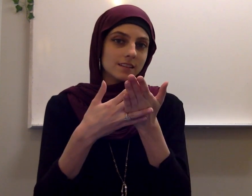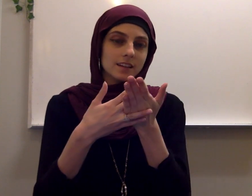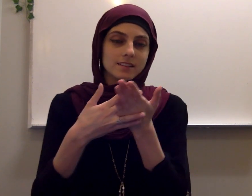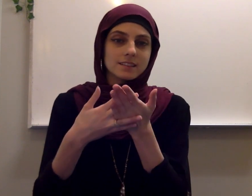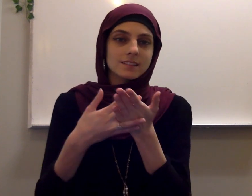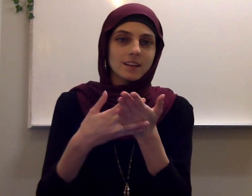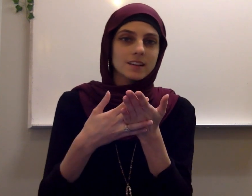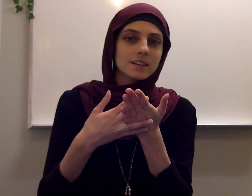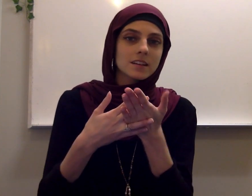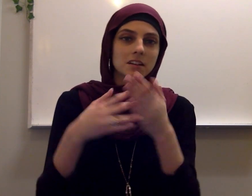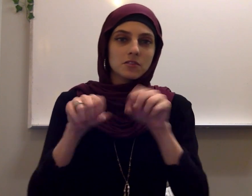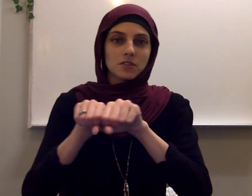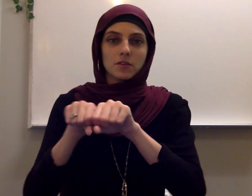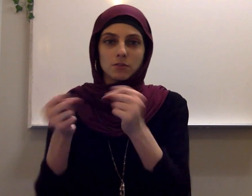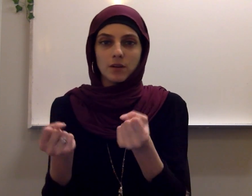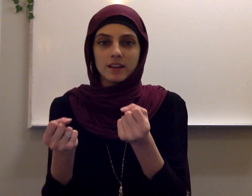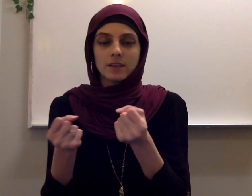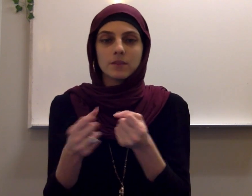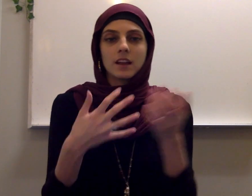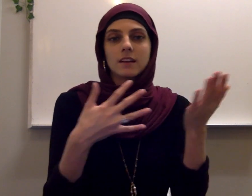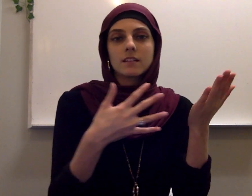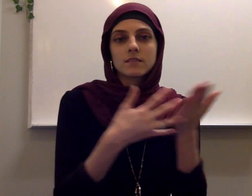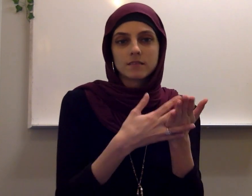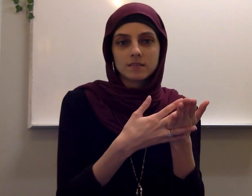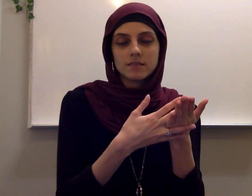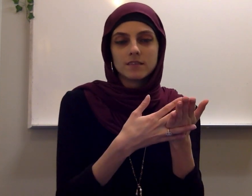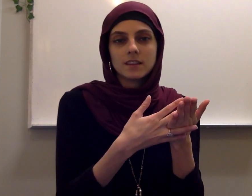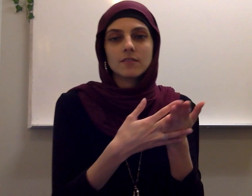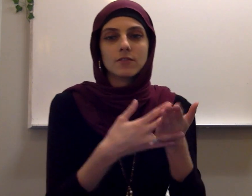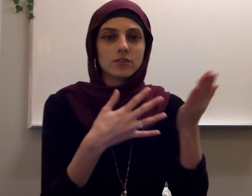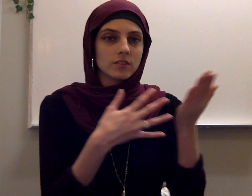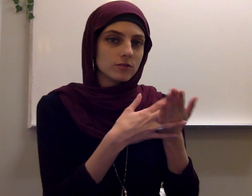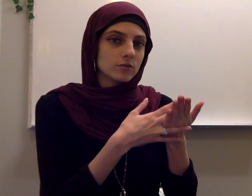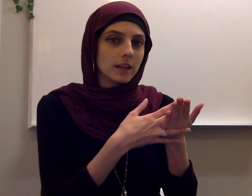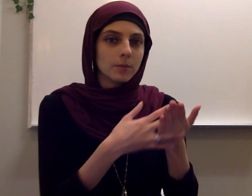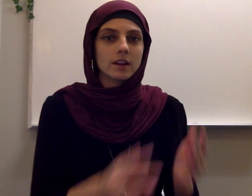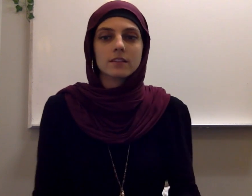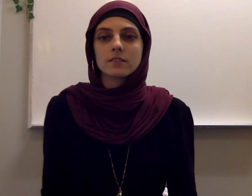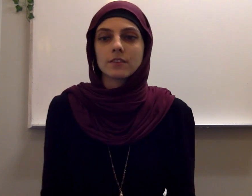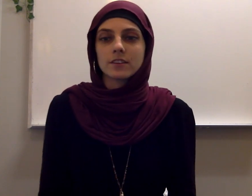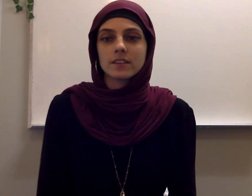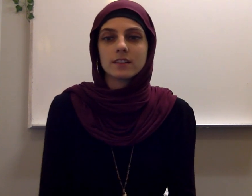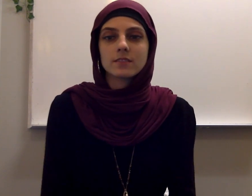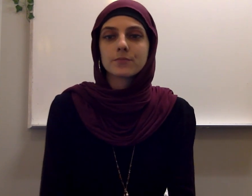is this sign. So to break something versus to take a break. They're different signs.